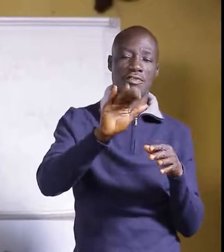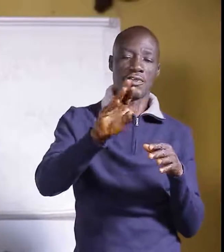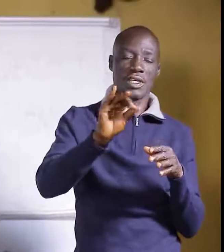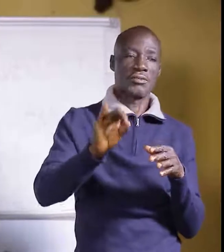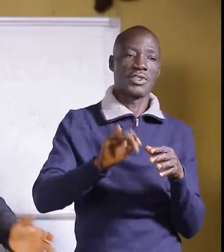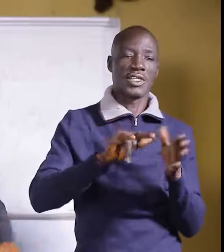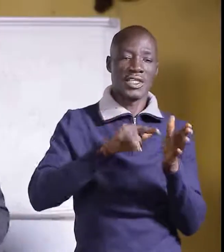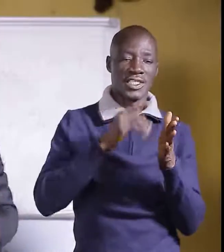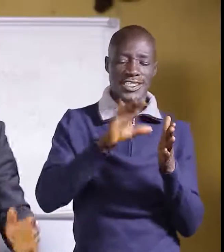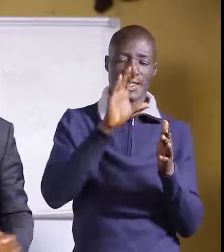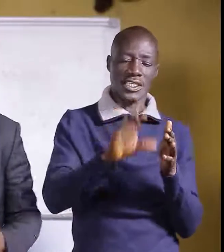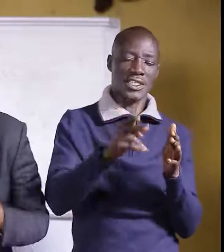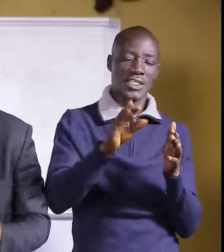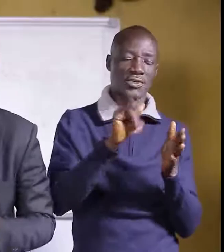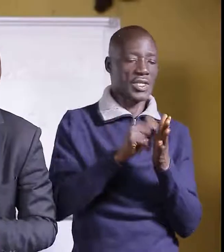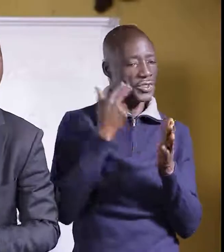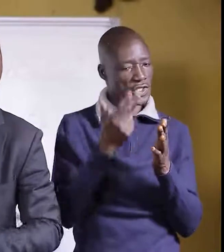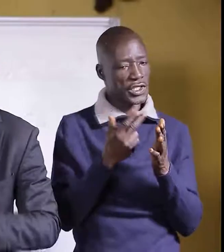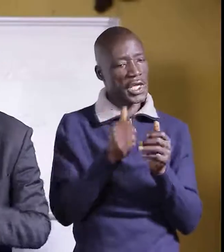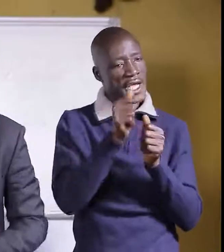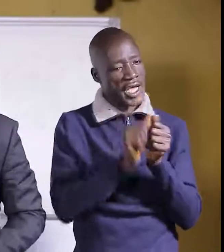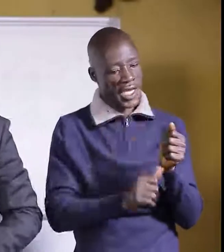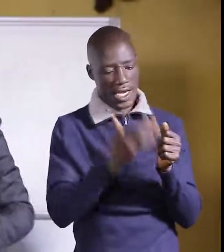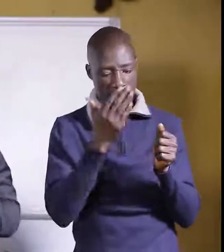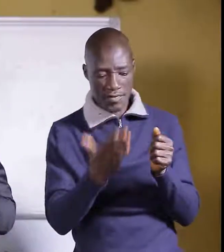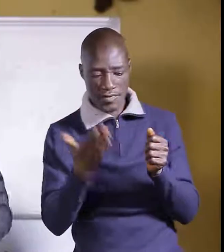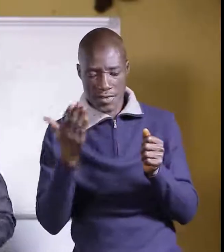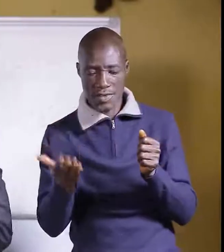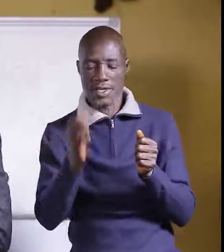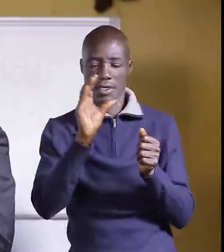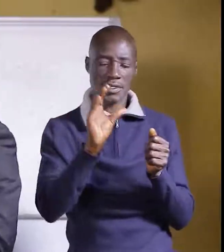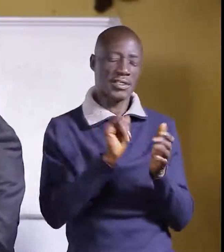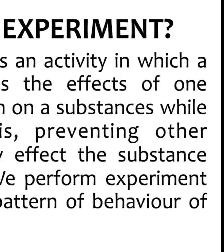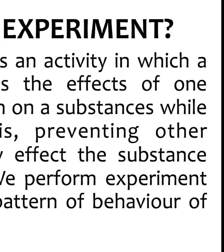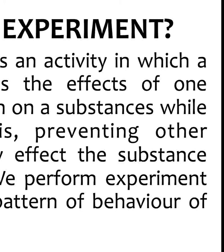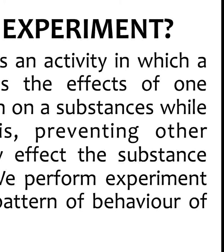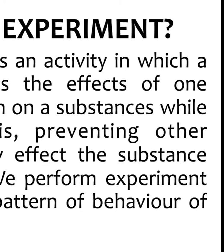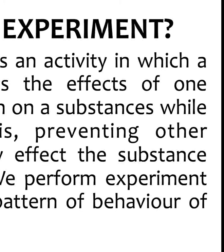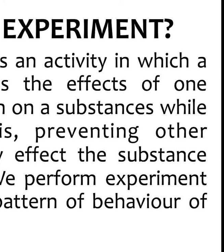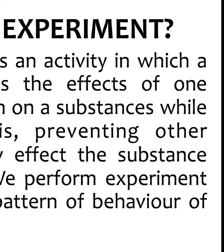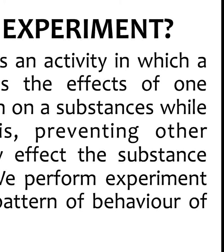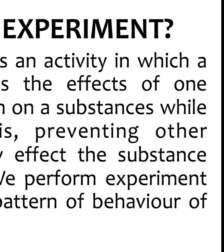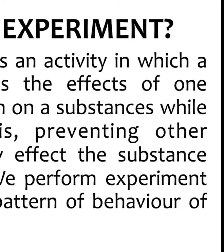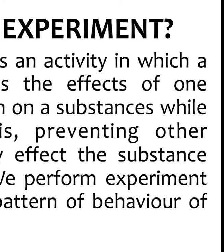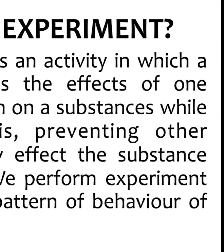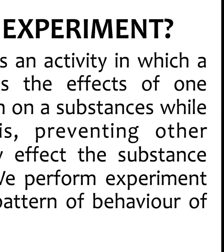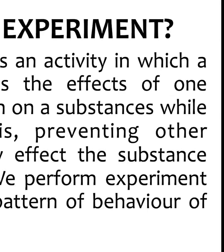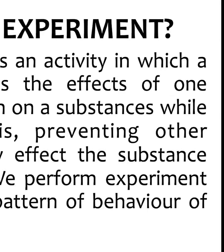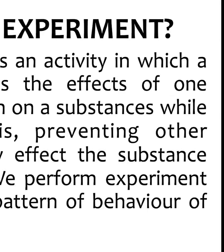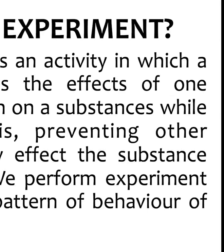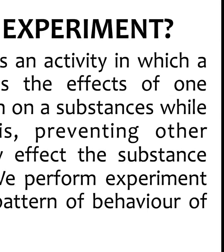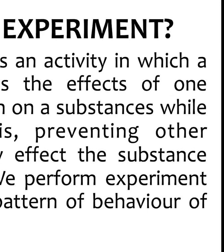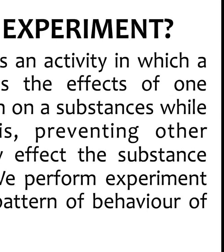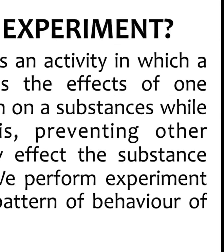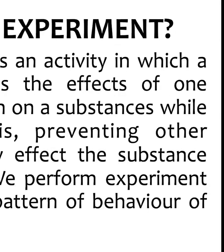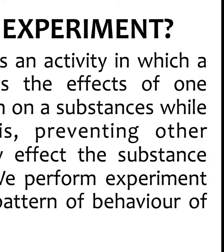you see. So every substance is made up of a chemical element. Now, in that regards, we'll be looking at what